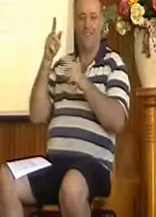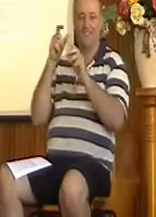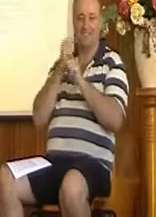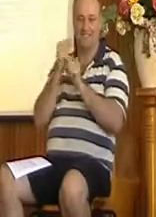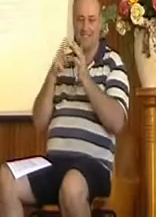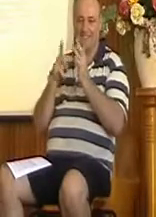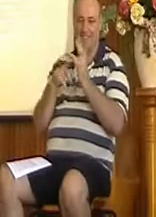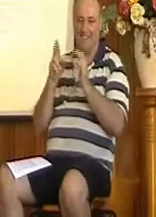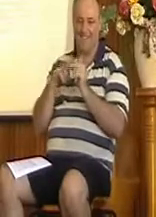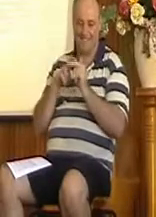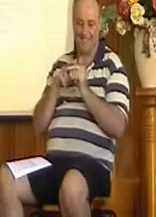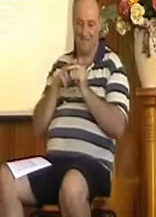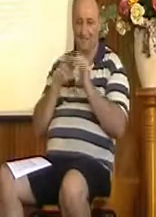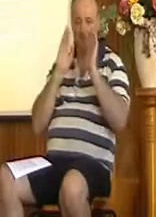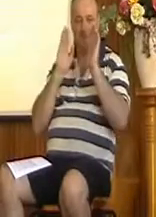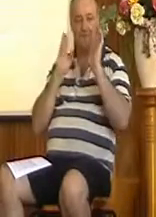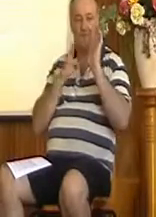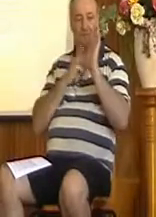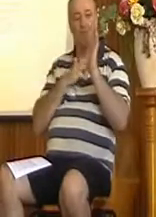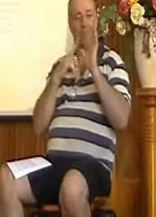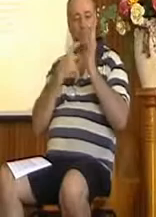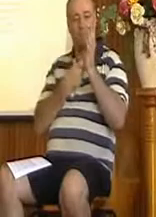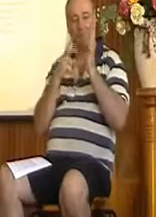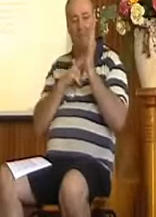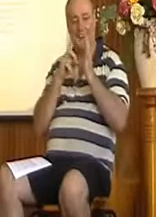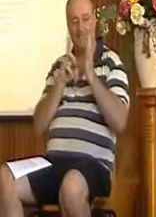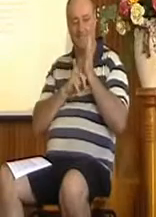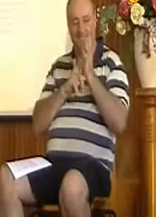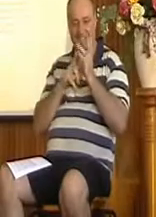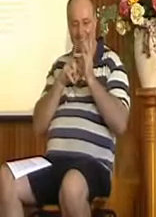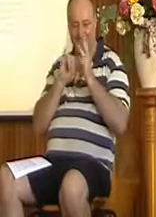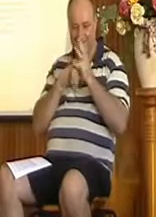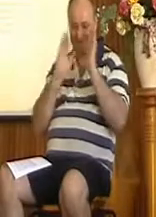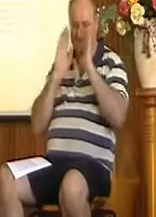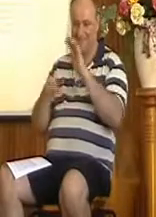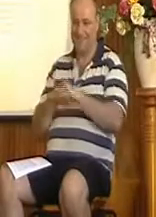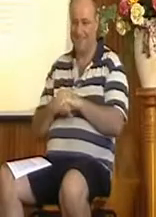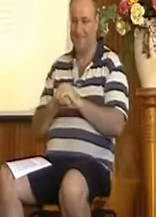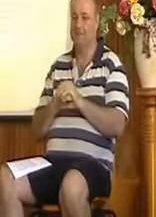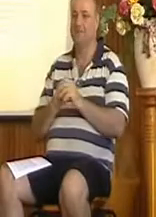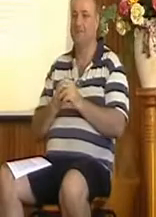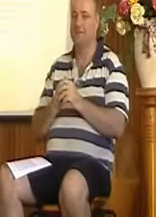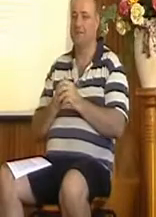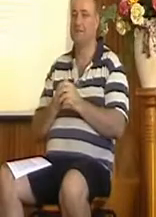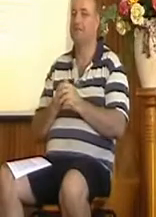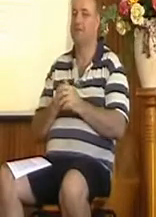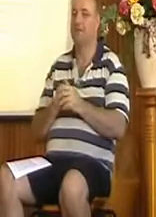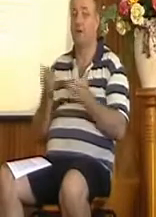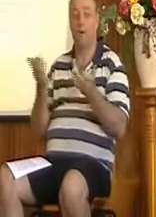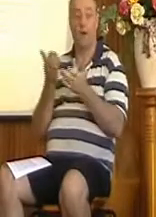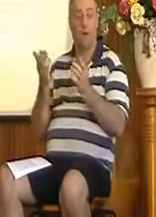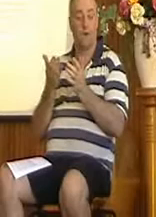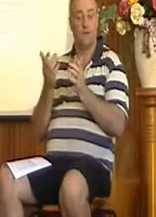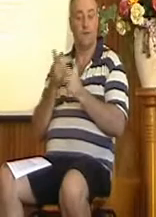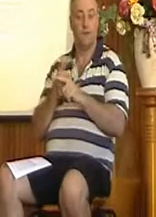That's how it is. Well, that's how it was with Paul. And where was he at the time?